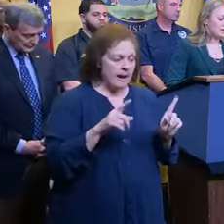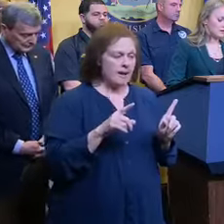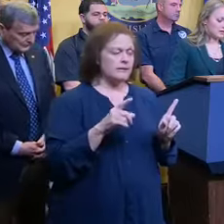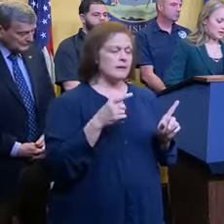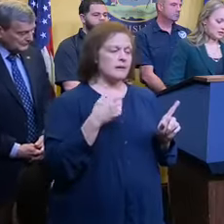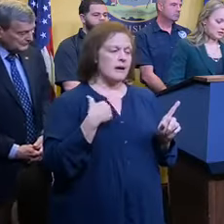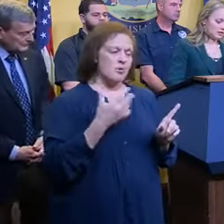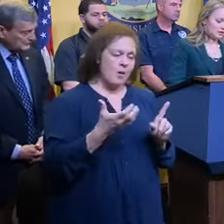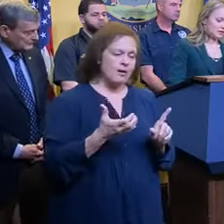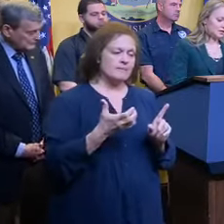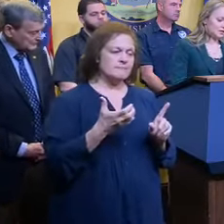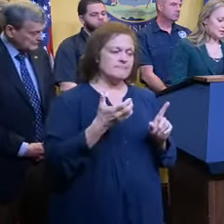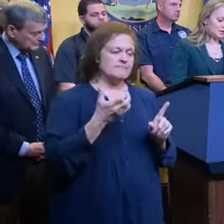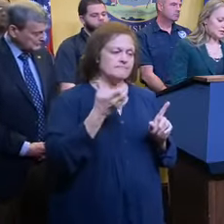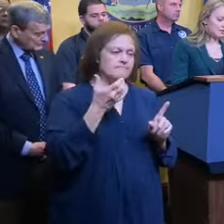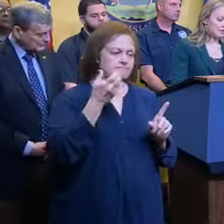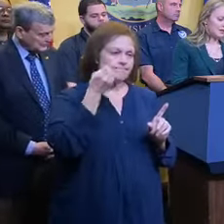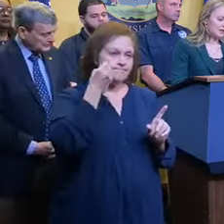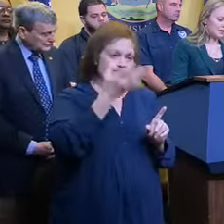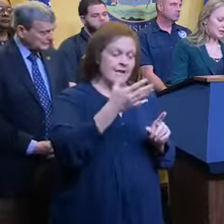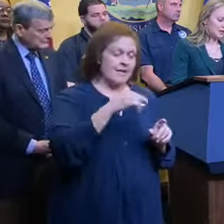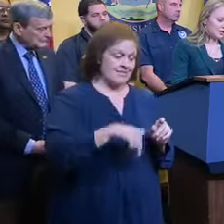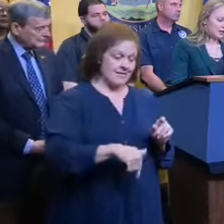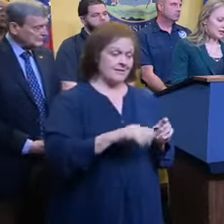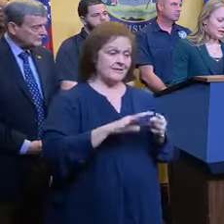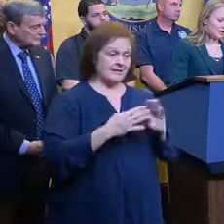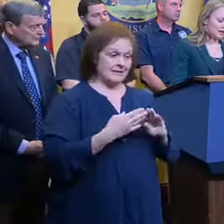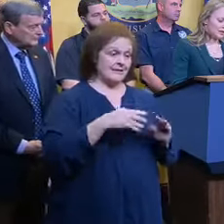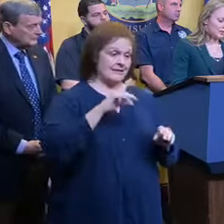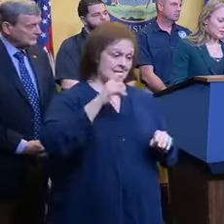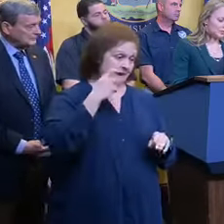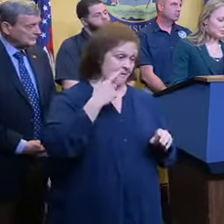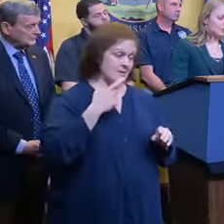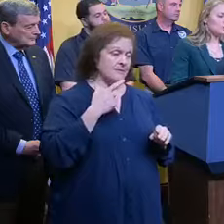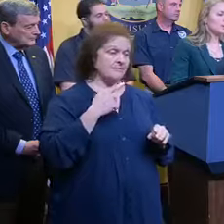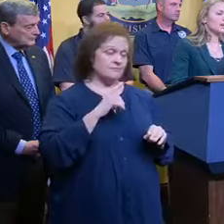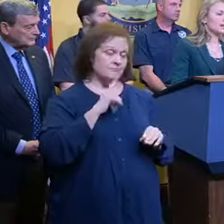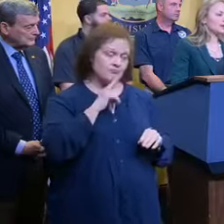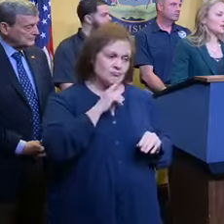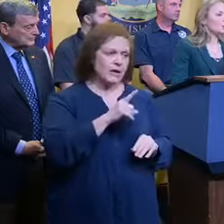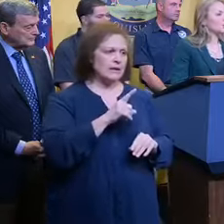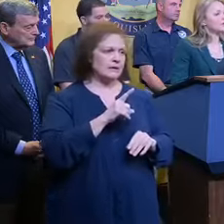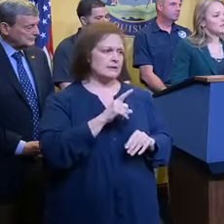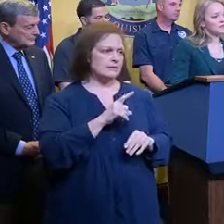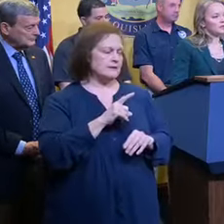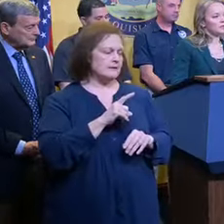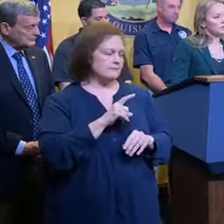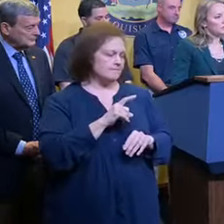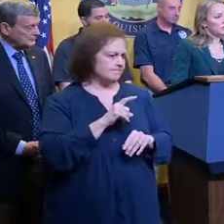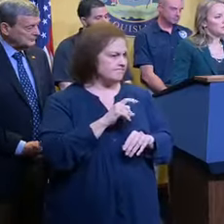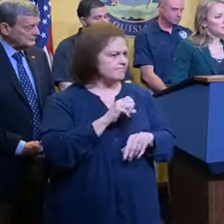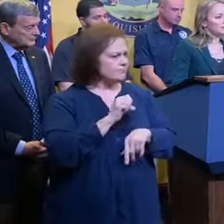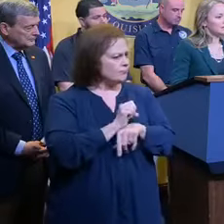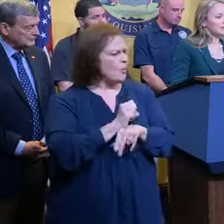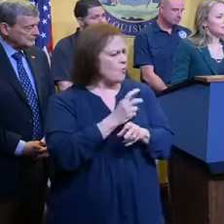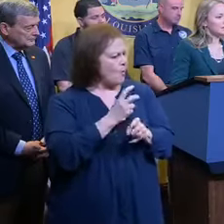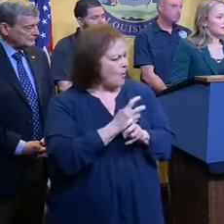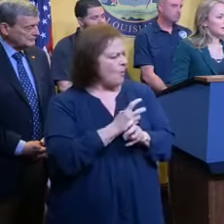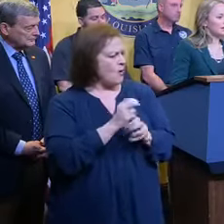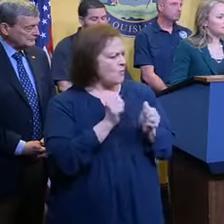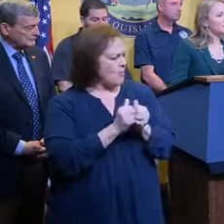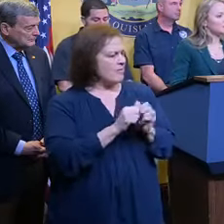them that this city government is truly working in a coordinated effort with